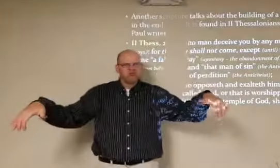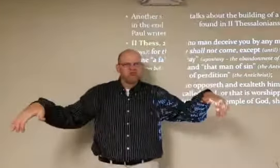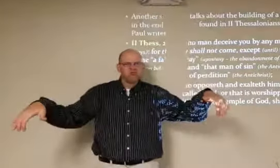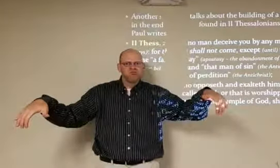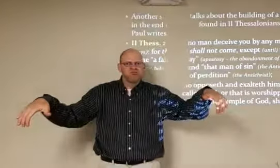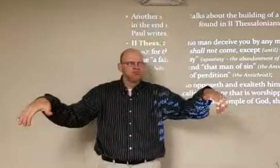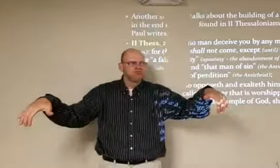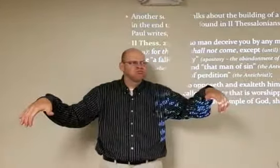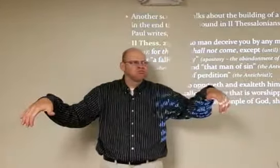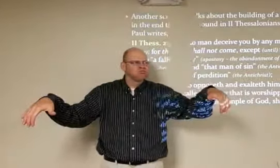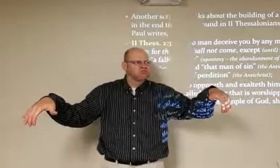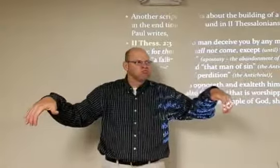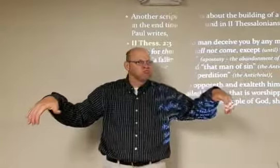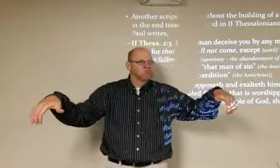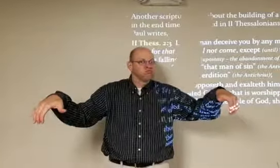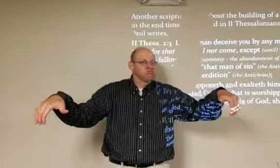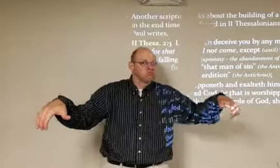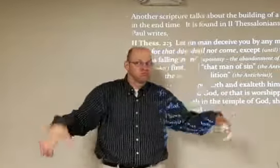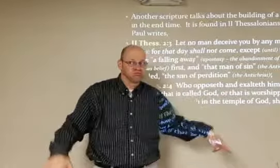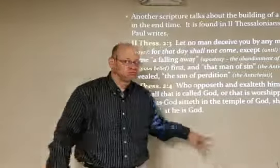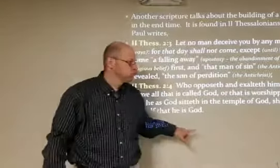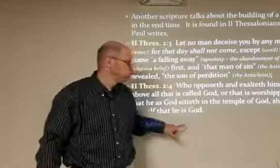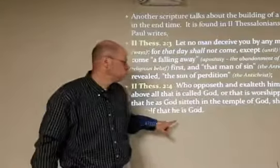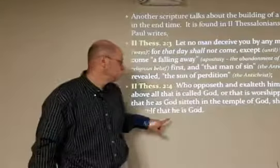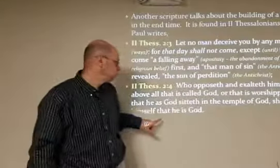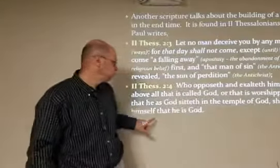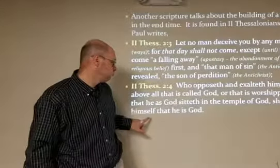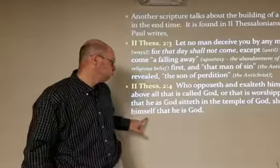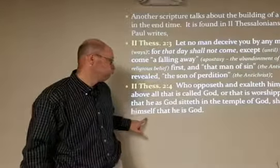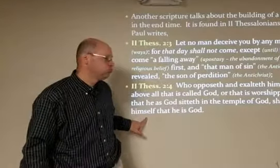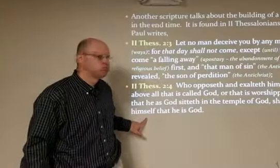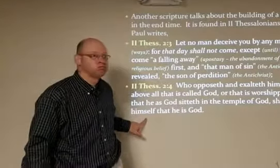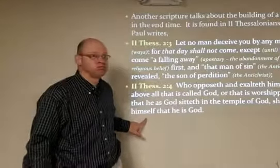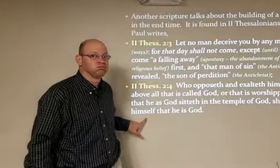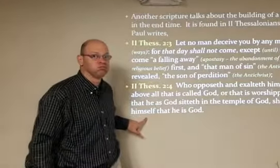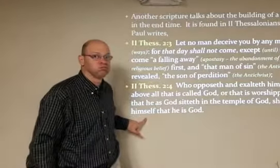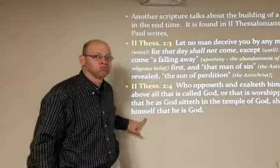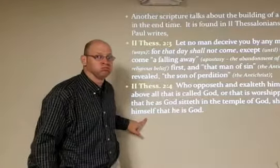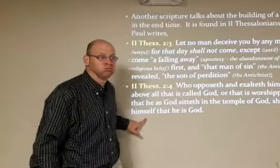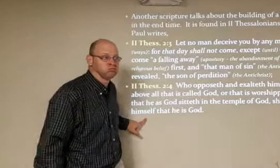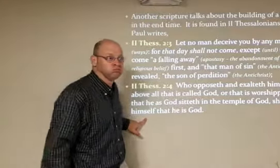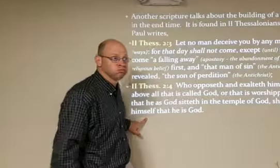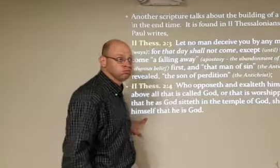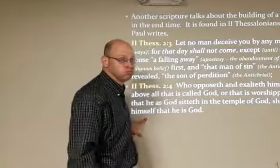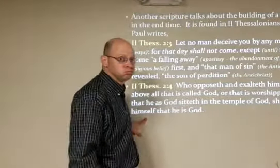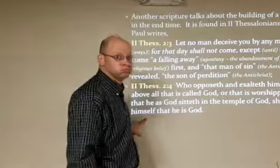This is my throne. Worship me. That's what he's going to say. He's showing himself that he is